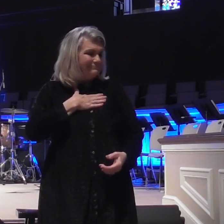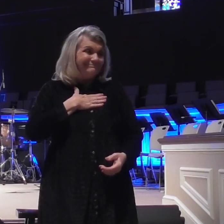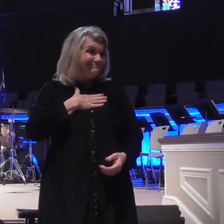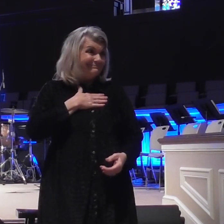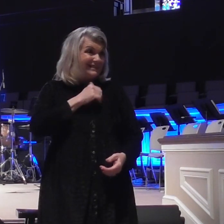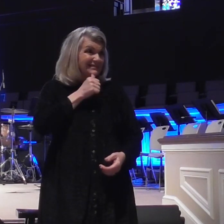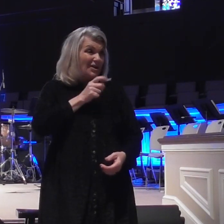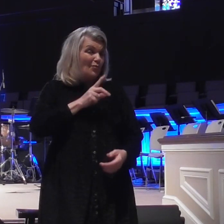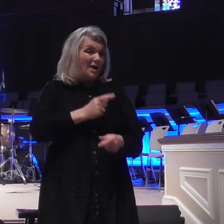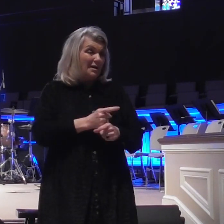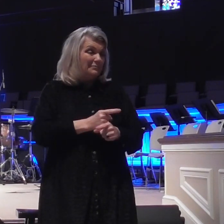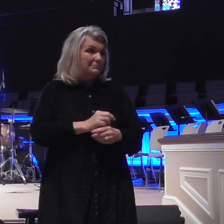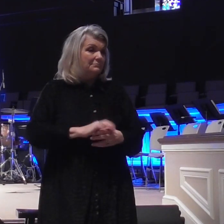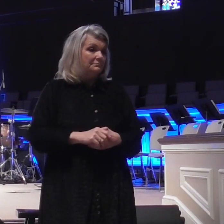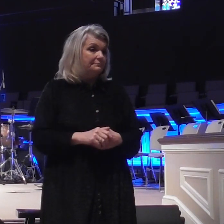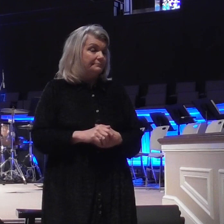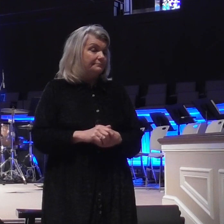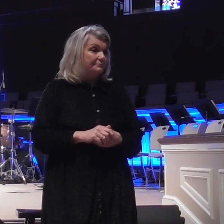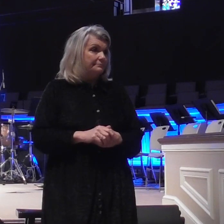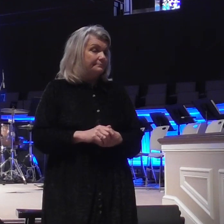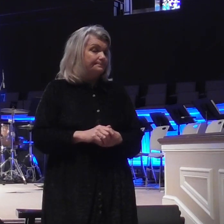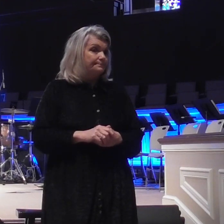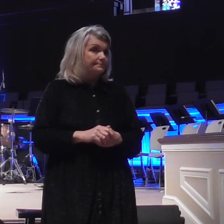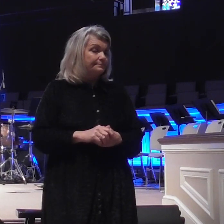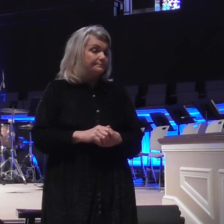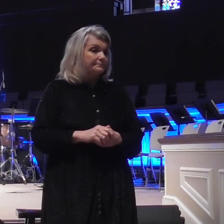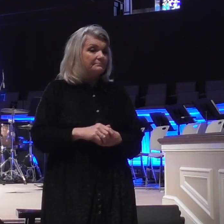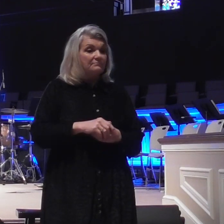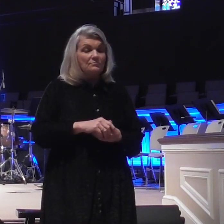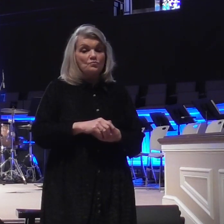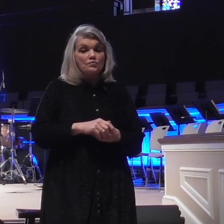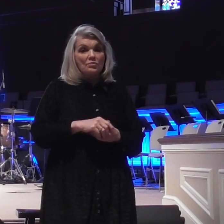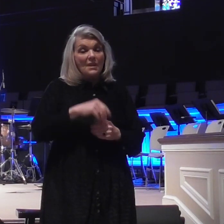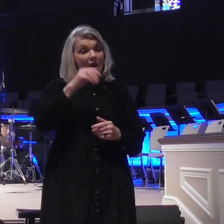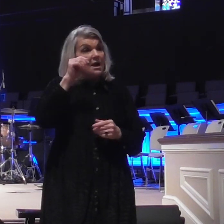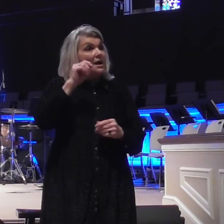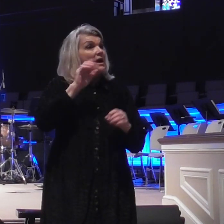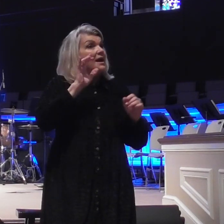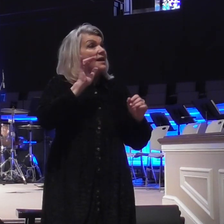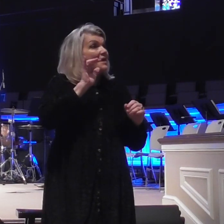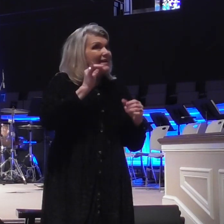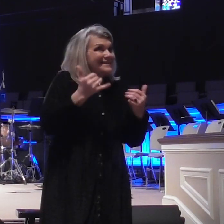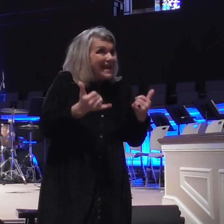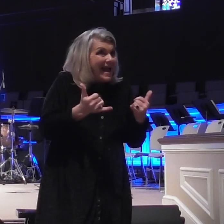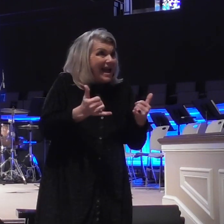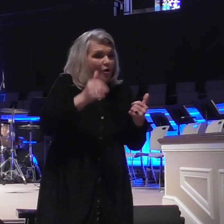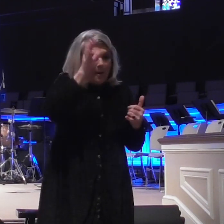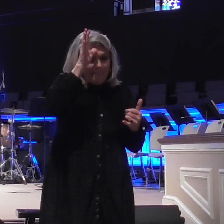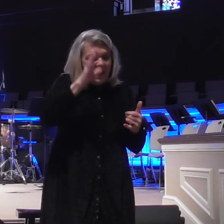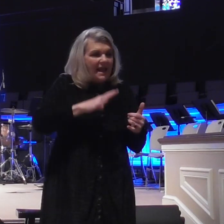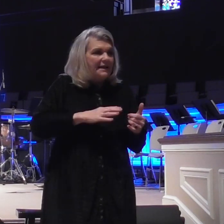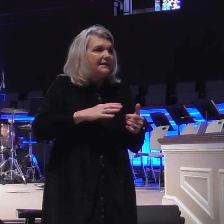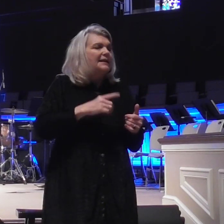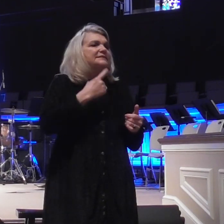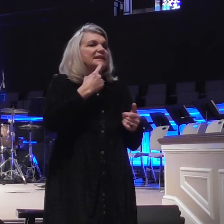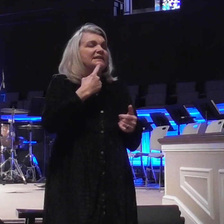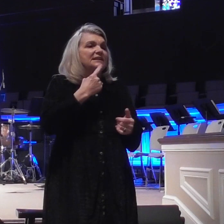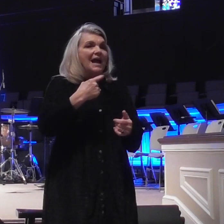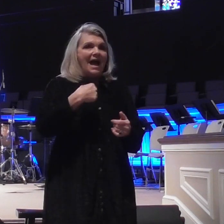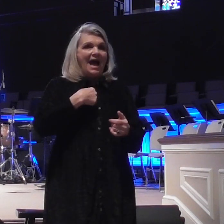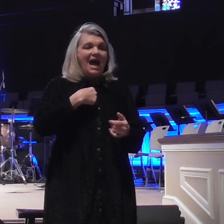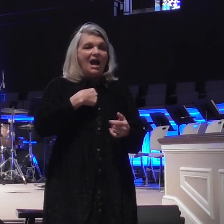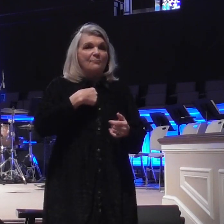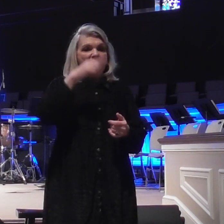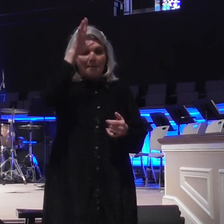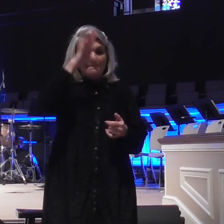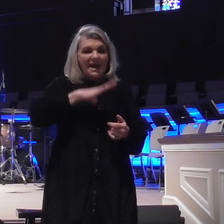me. That's why a man can say, I'm really a woman trapped in a man's body. 20